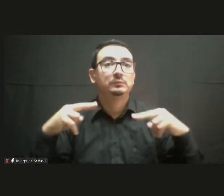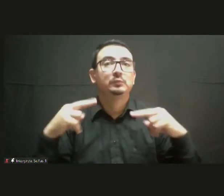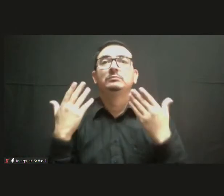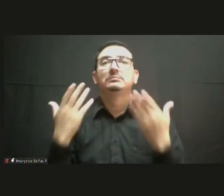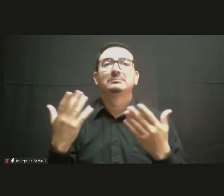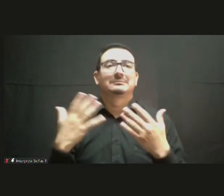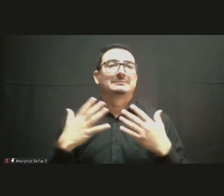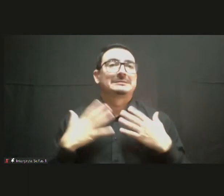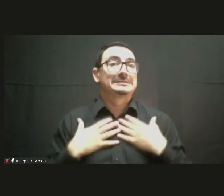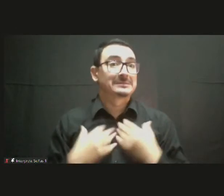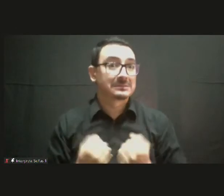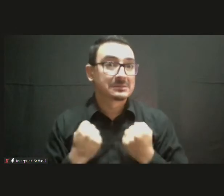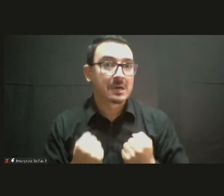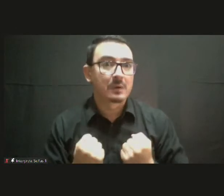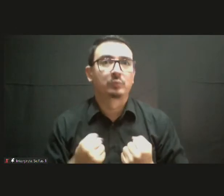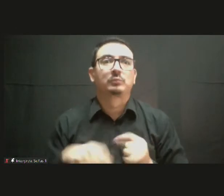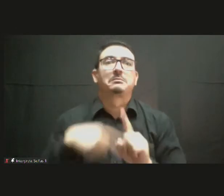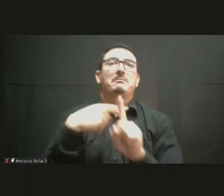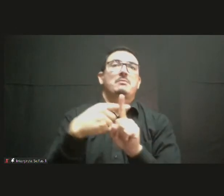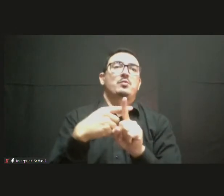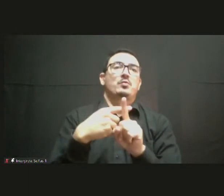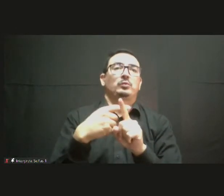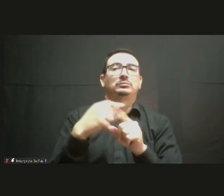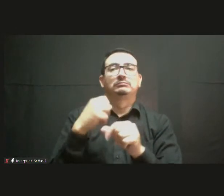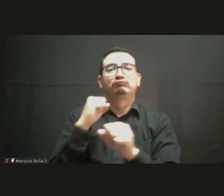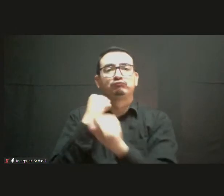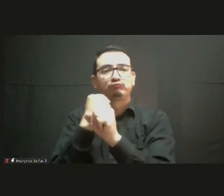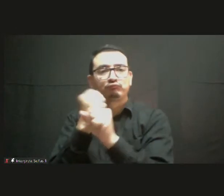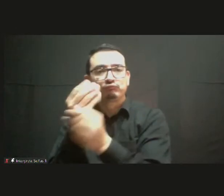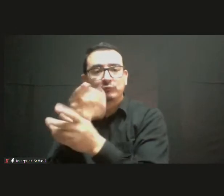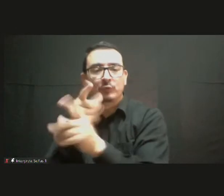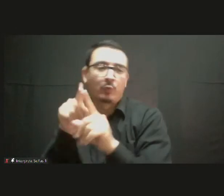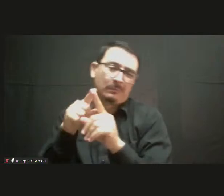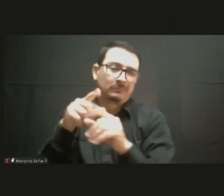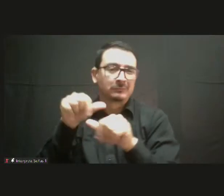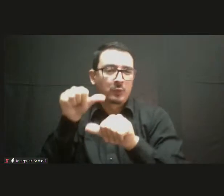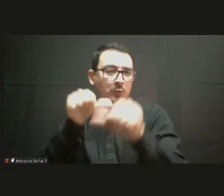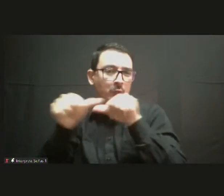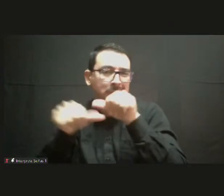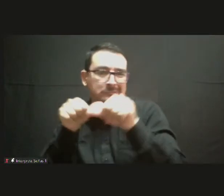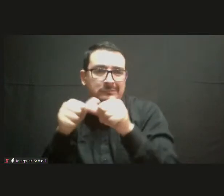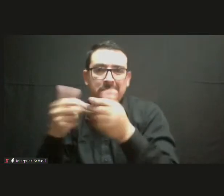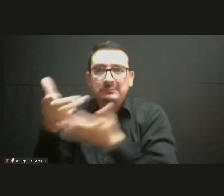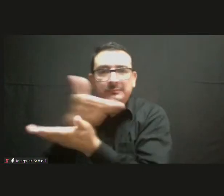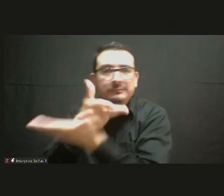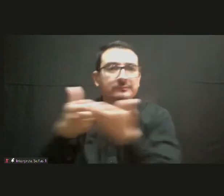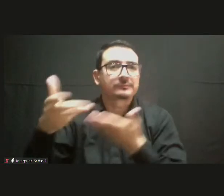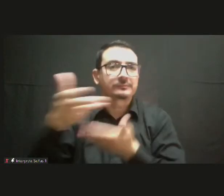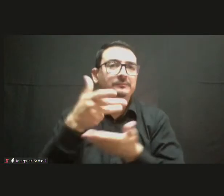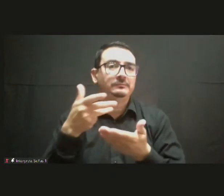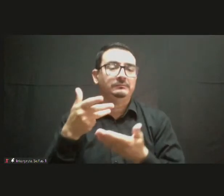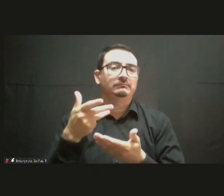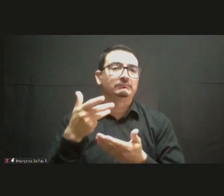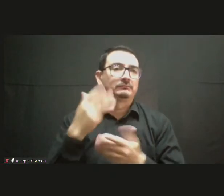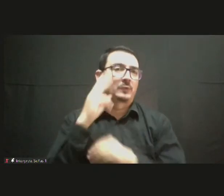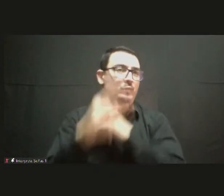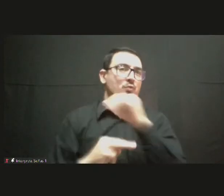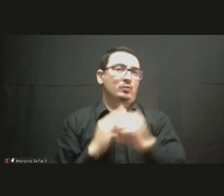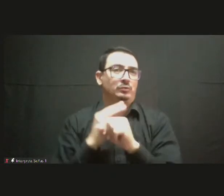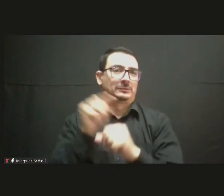Barbados, and the Caribbean Hotel and Tourism Association based in Florida, have been working with